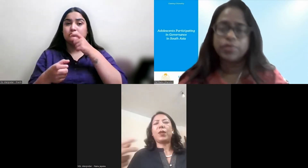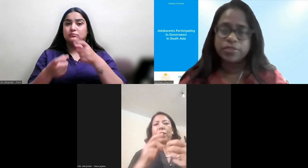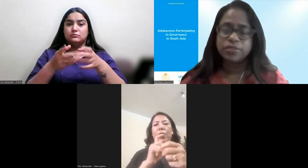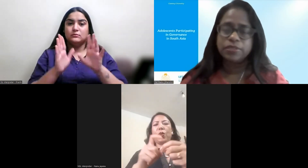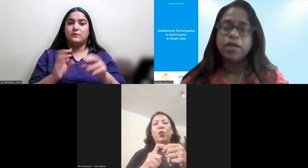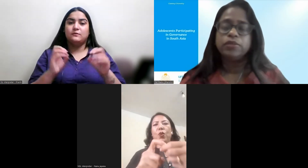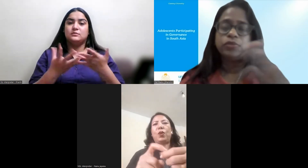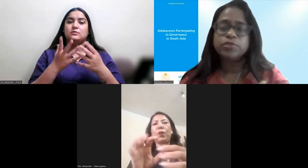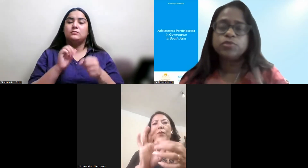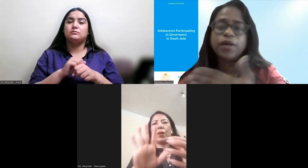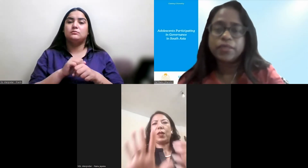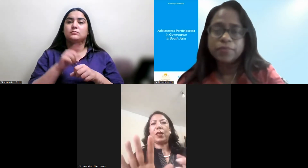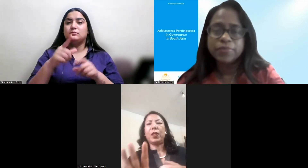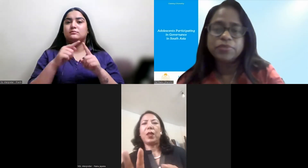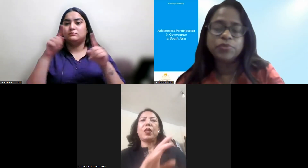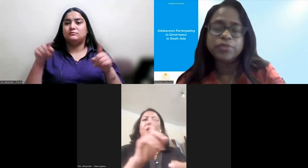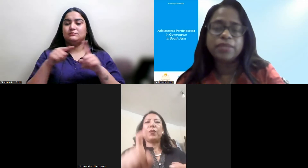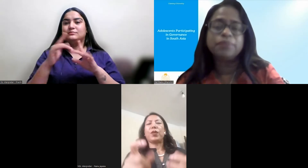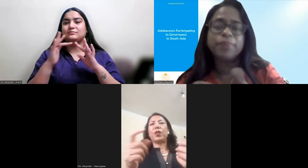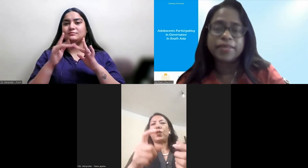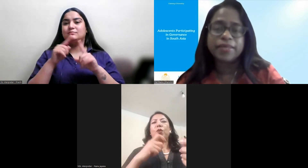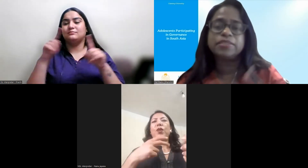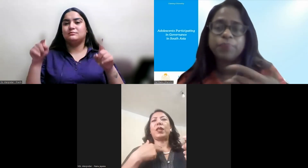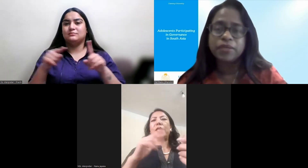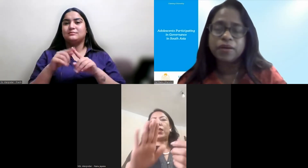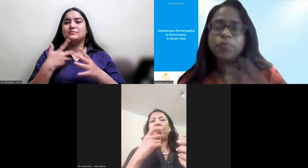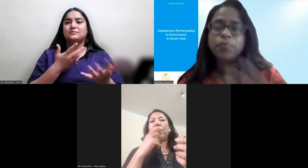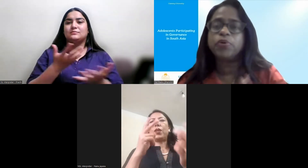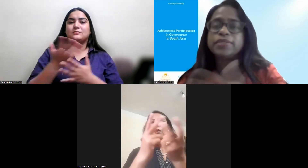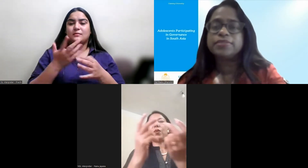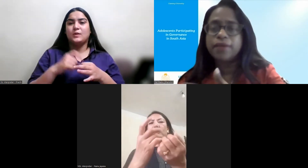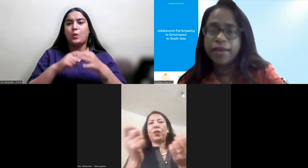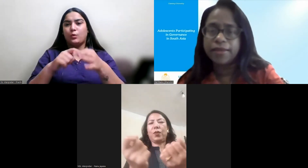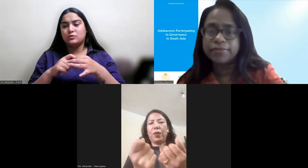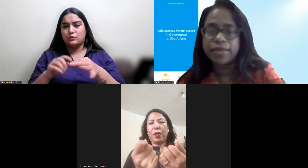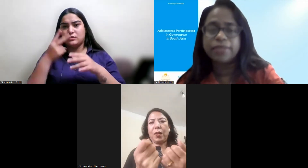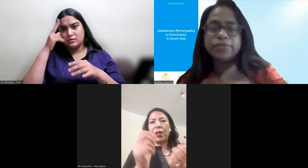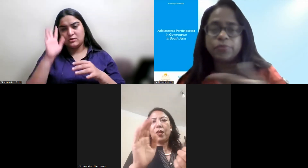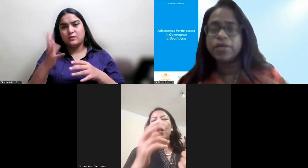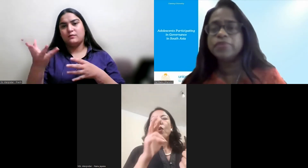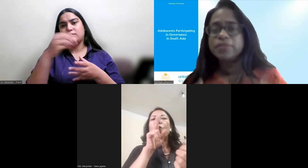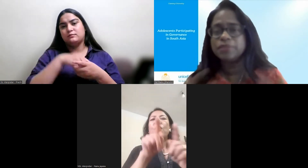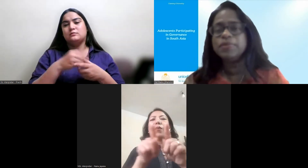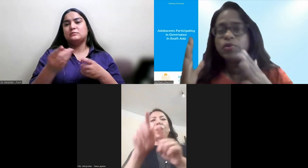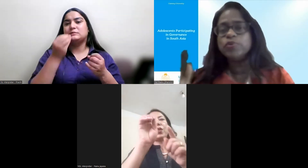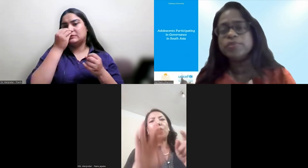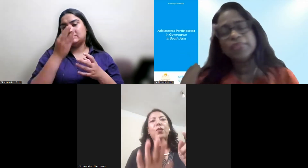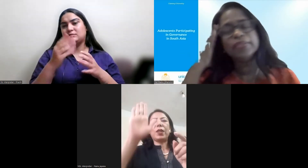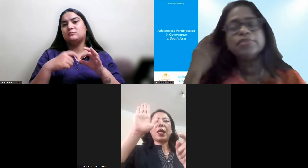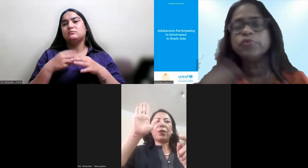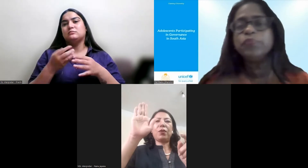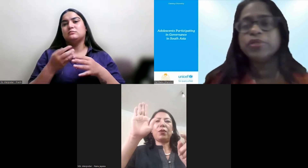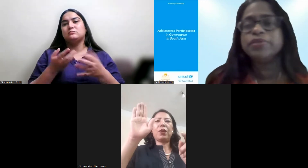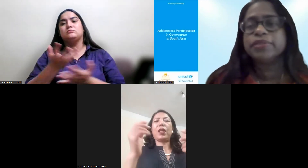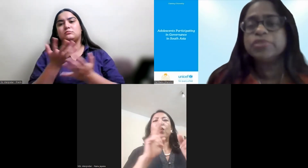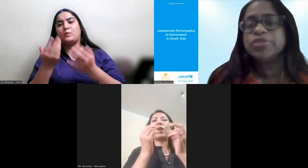ask the question. Those who are unable to do that may speak up or raise their hands. And we have a team who will be